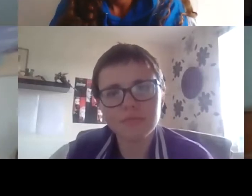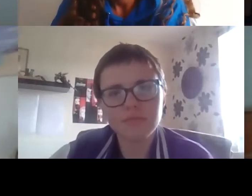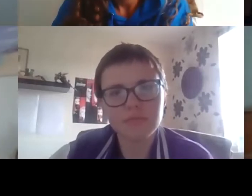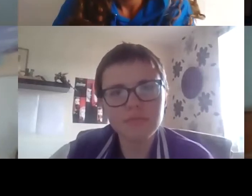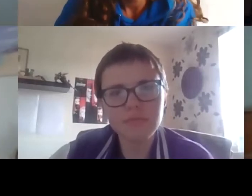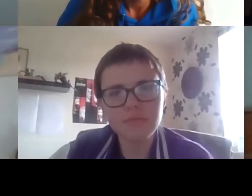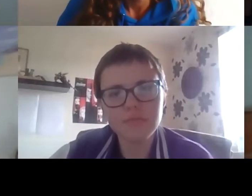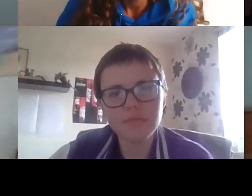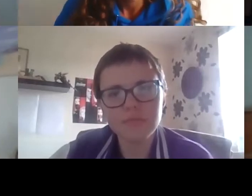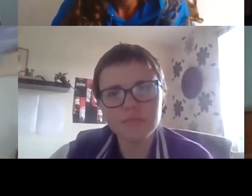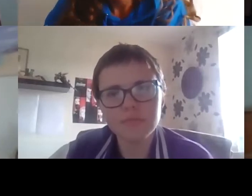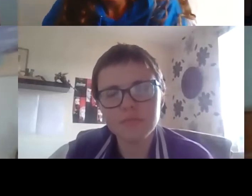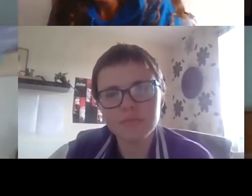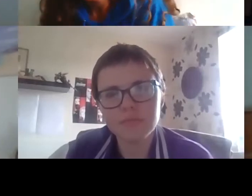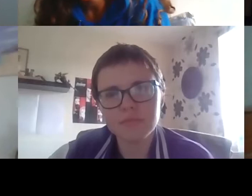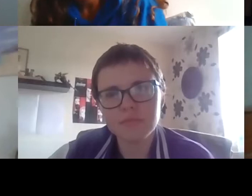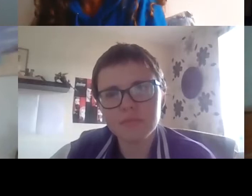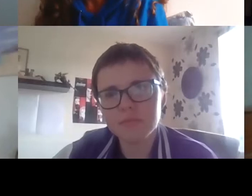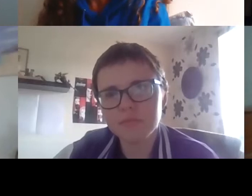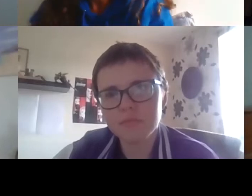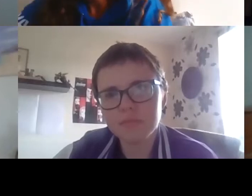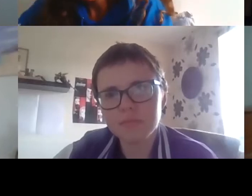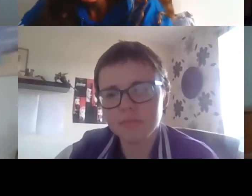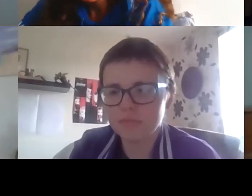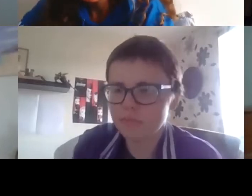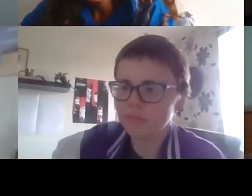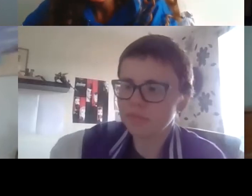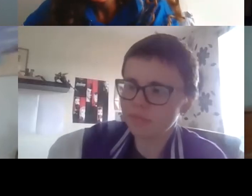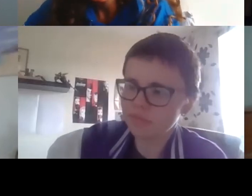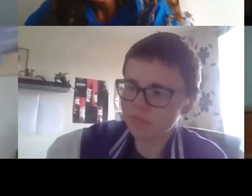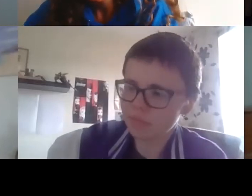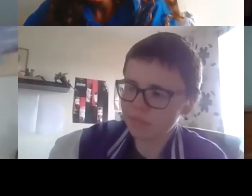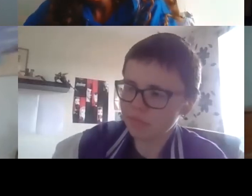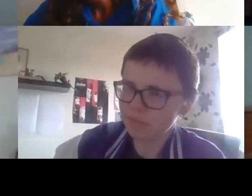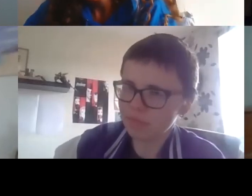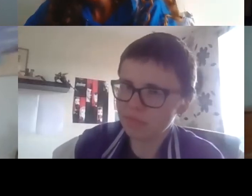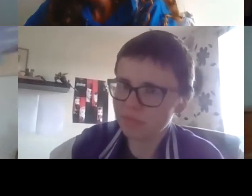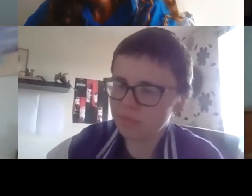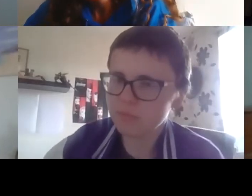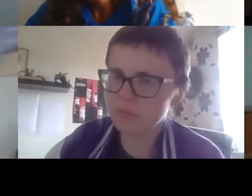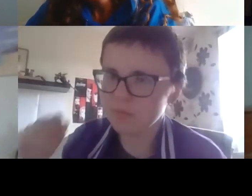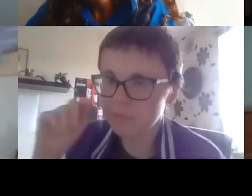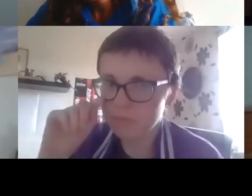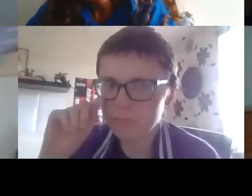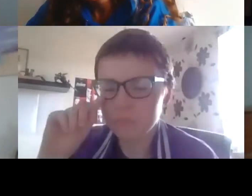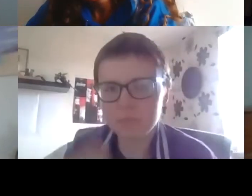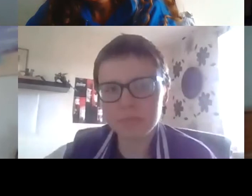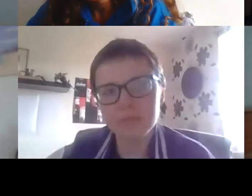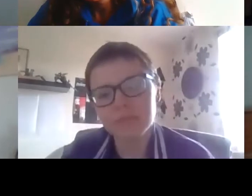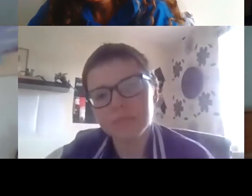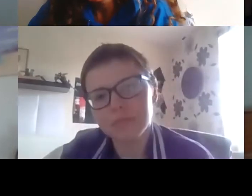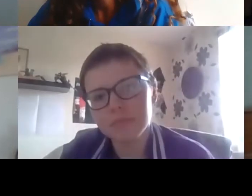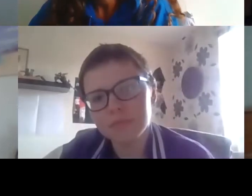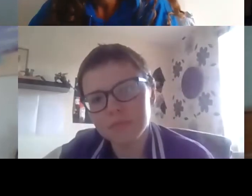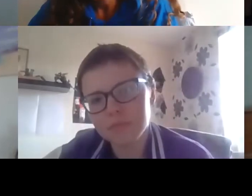great. Lawrence, have you ever done it? I recall doing it, or at least a form of sign language in Cubs and